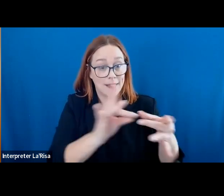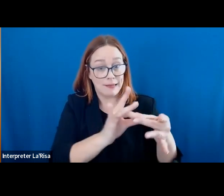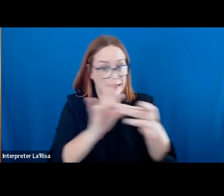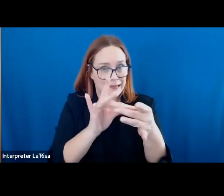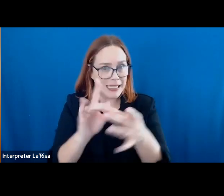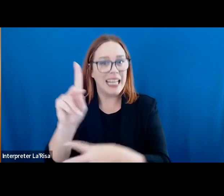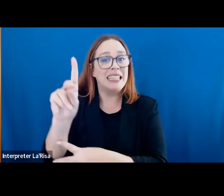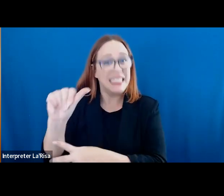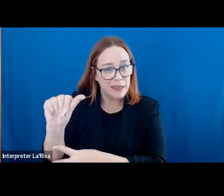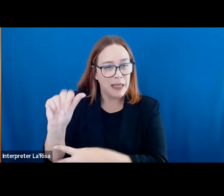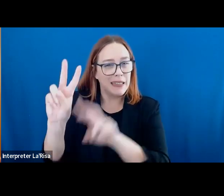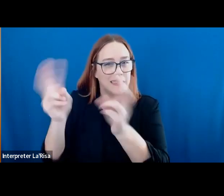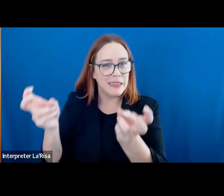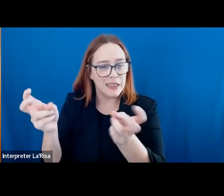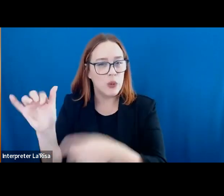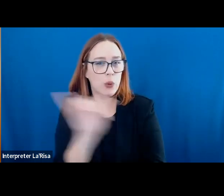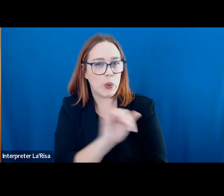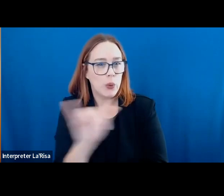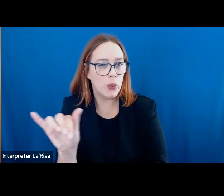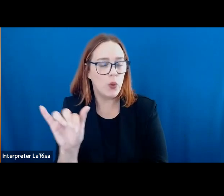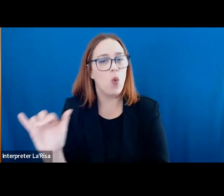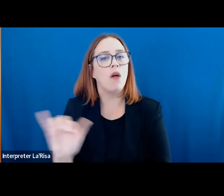know that those who are, as Herman